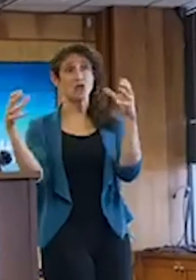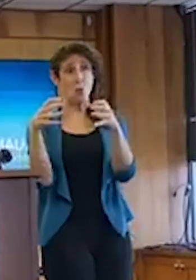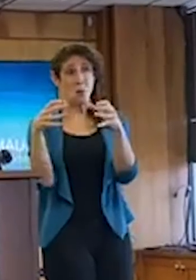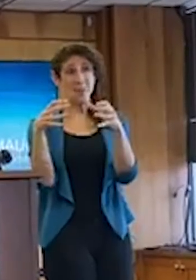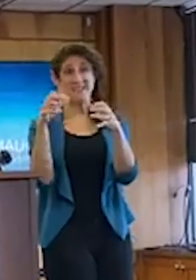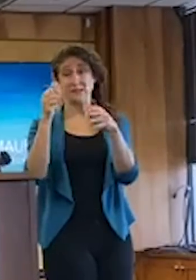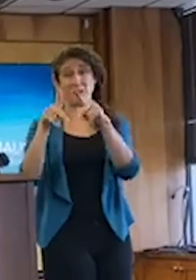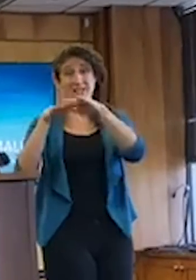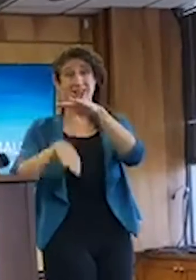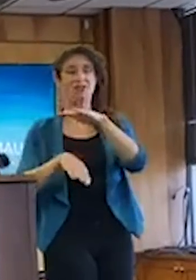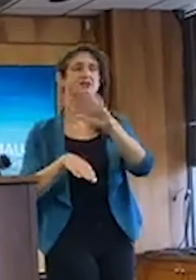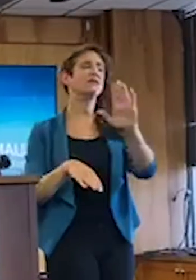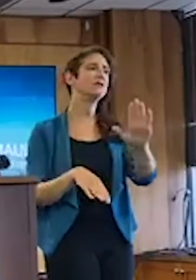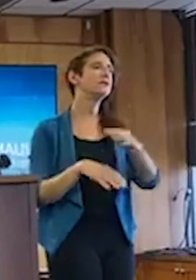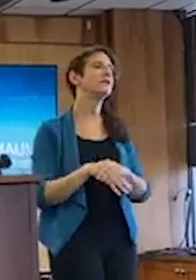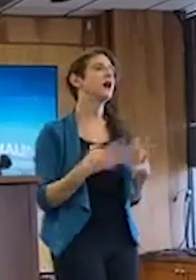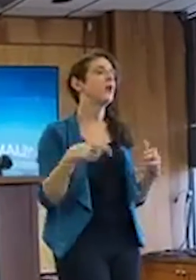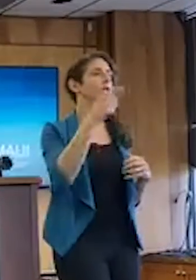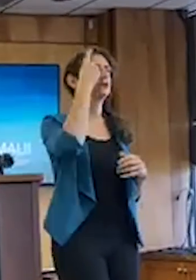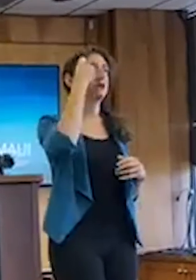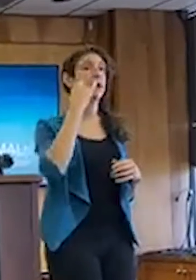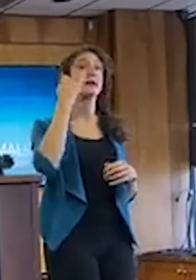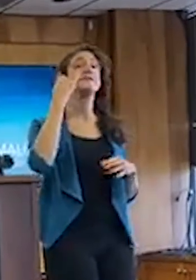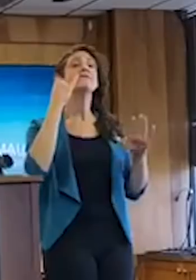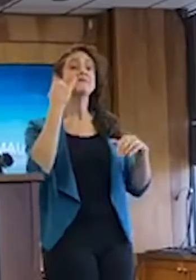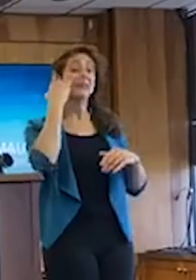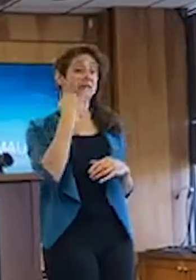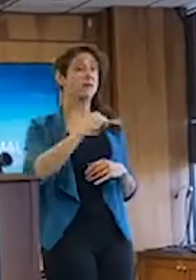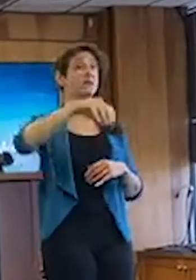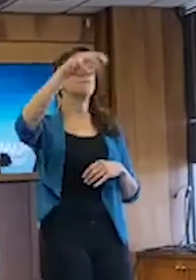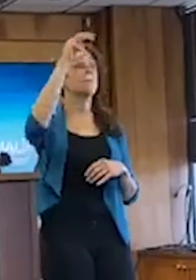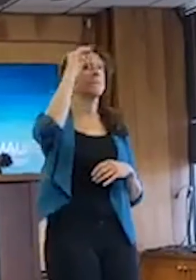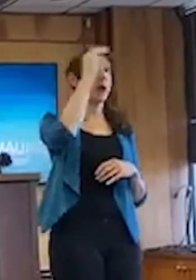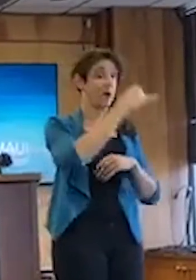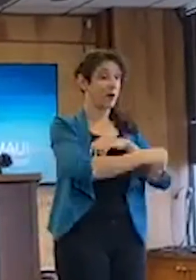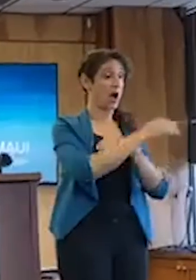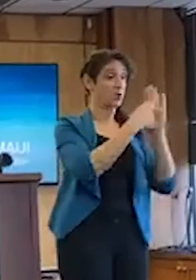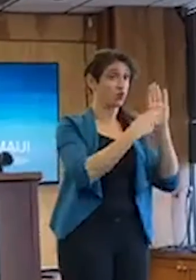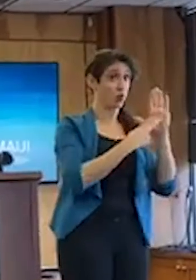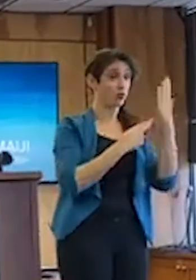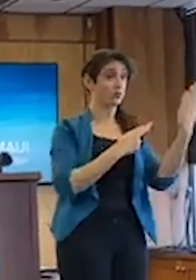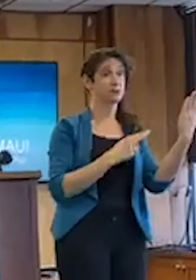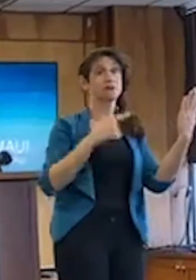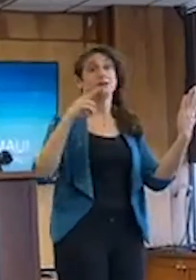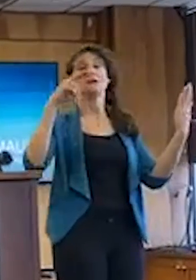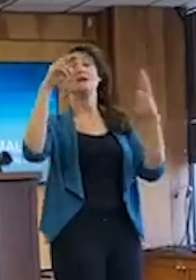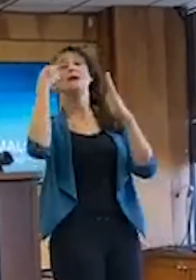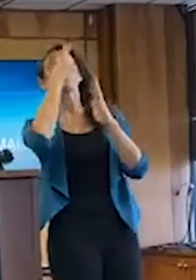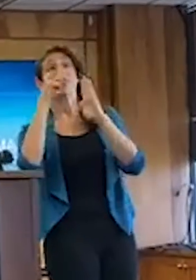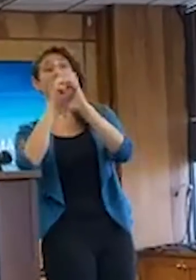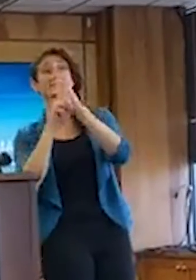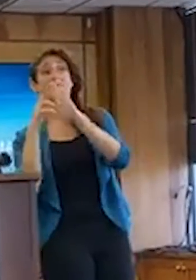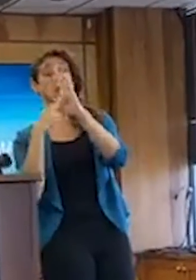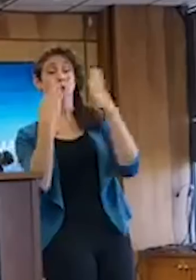to understand, if the state is stricter than ours, we will abide by the state's. If ours is stricter than the state,